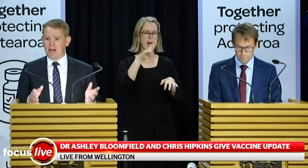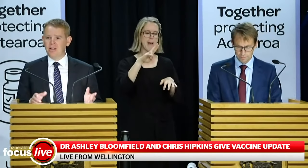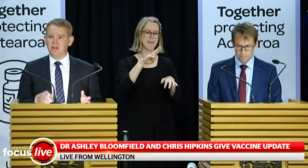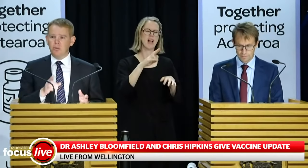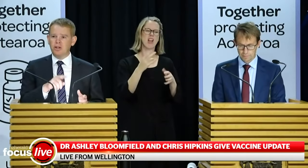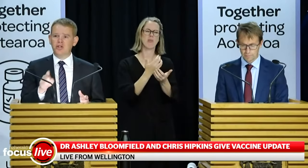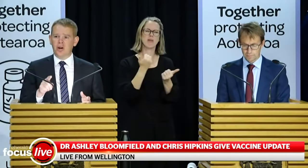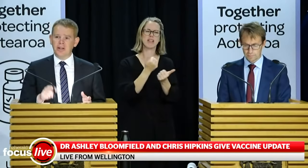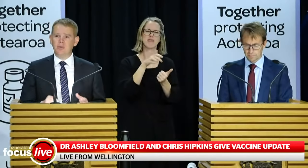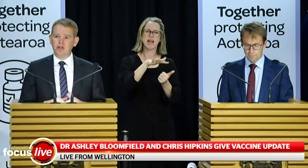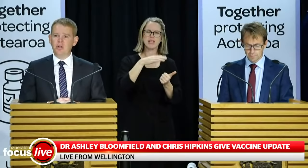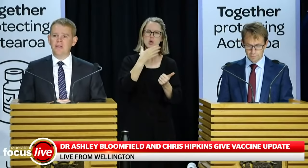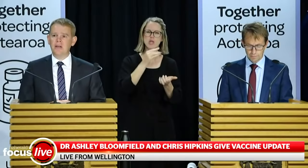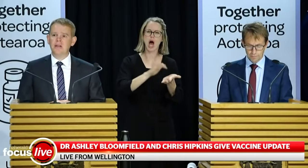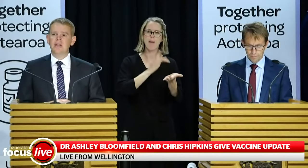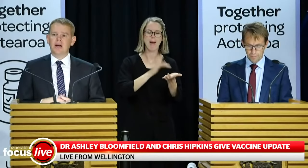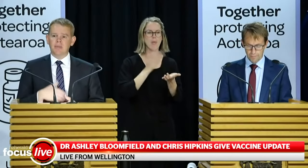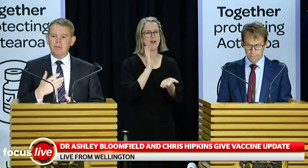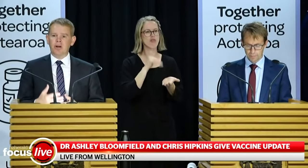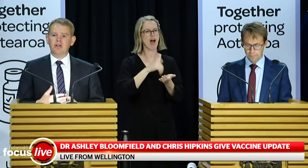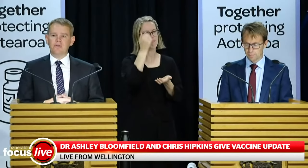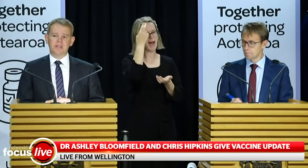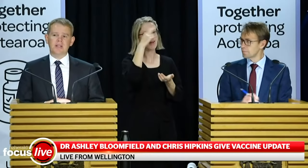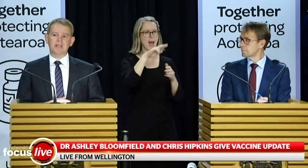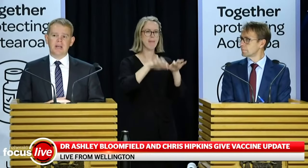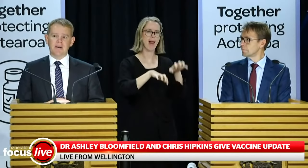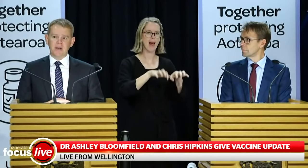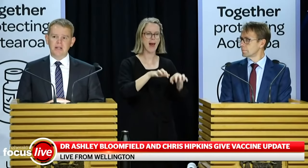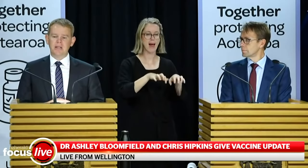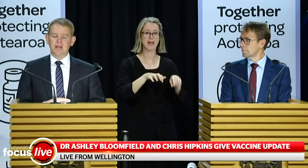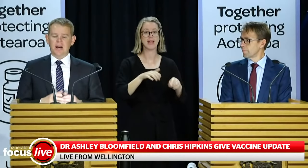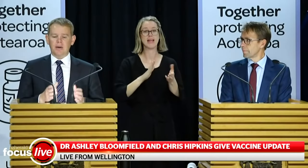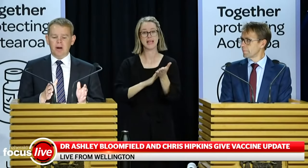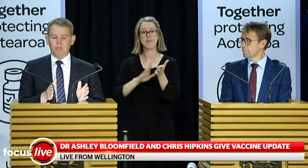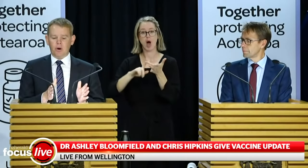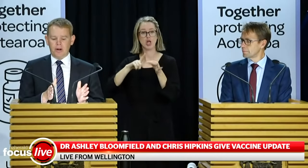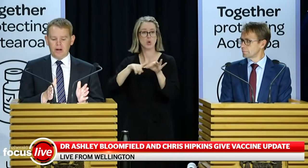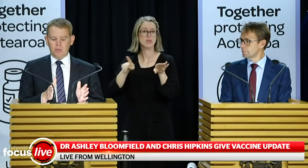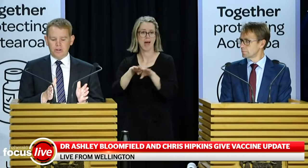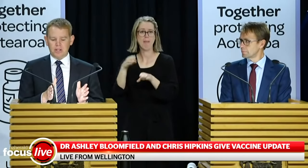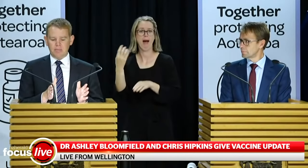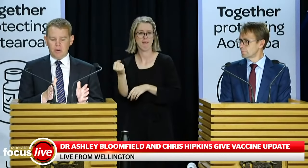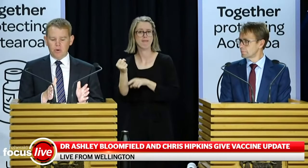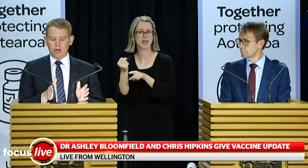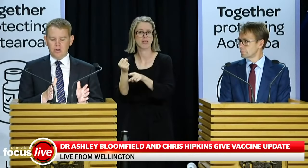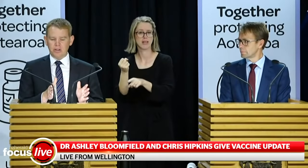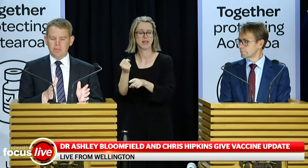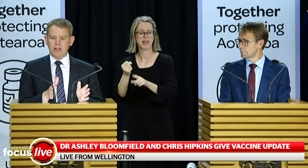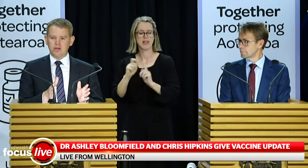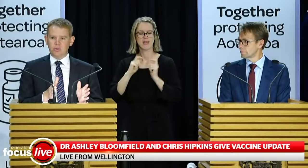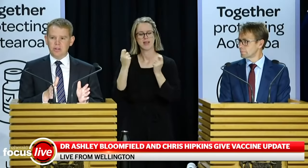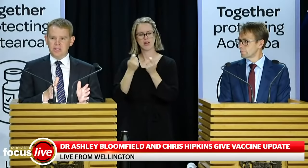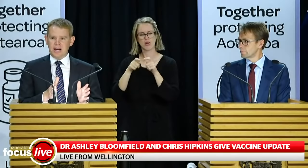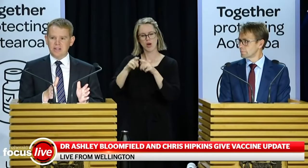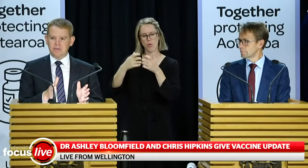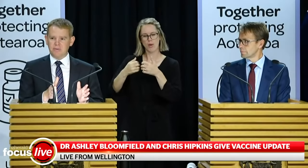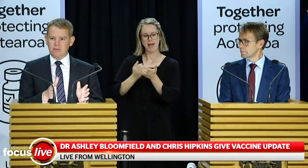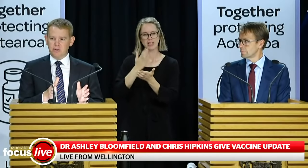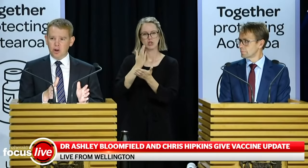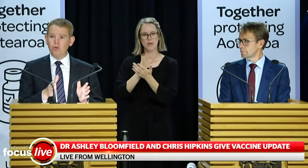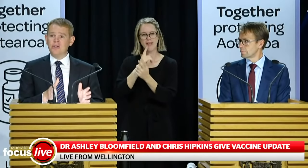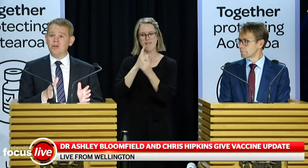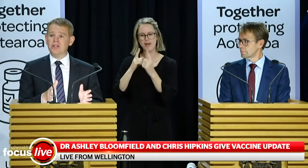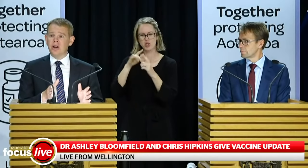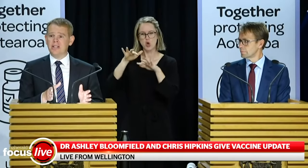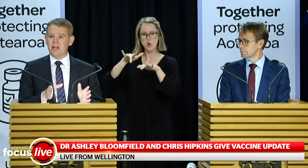an iPad where you sign in when you get there. MIQ facilities have that, and what the team are working on is making sure that the data